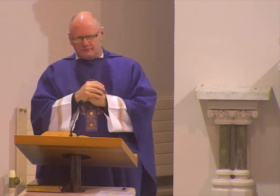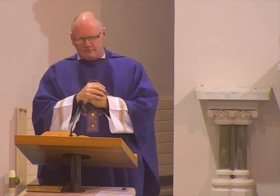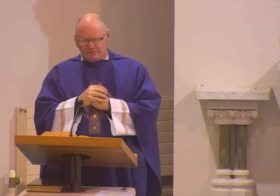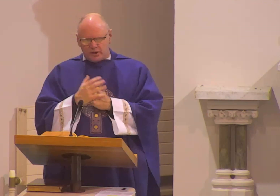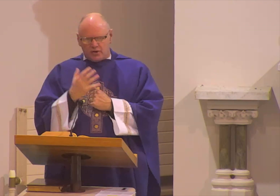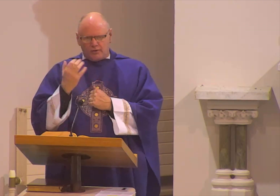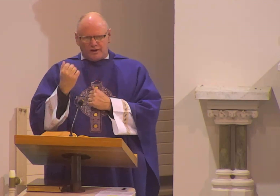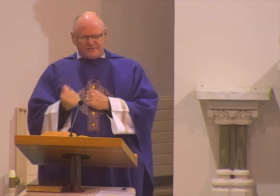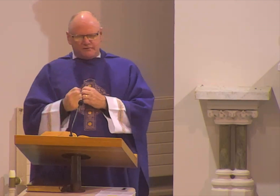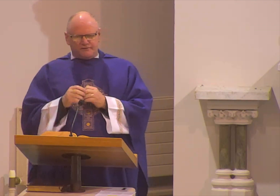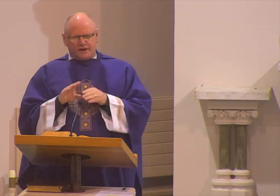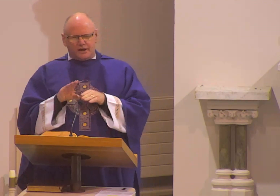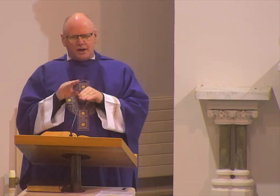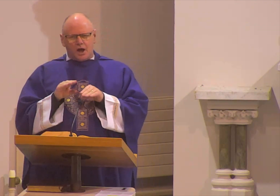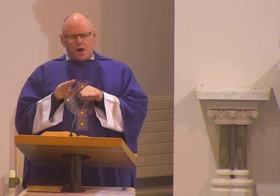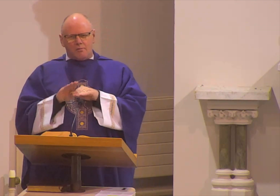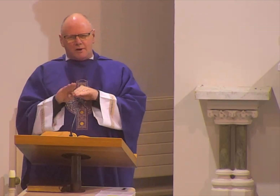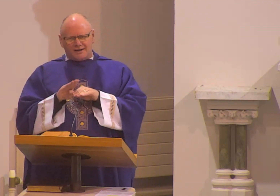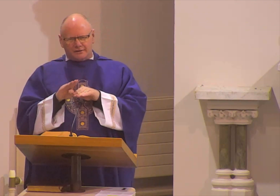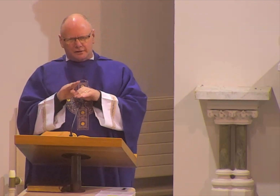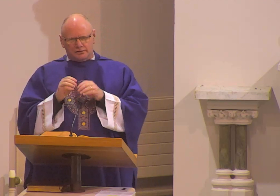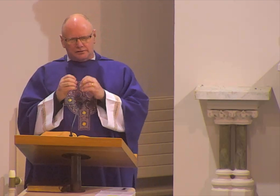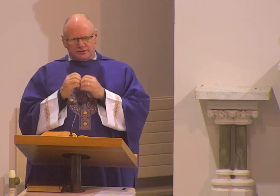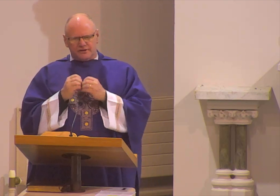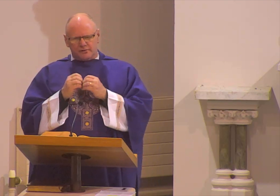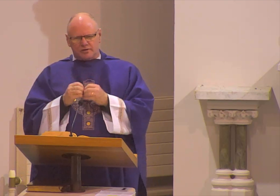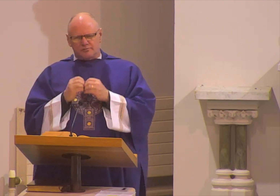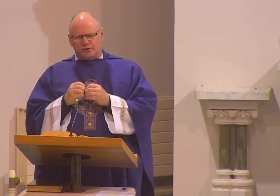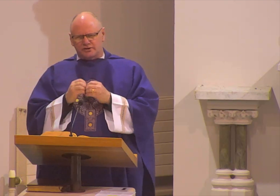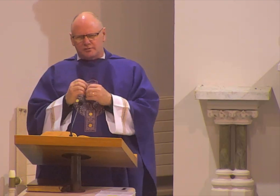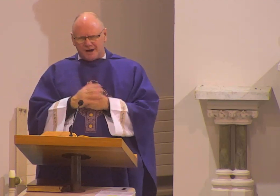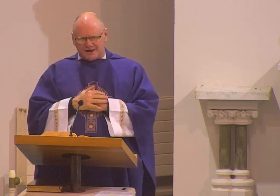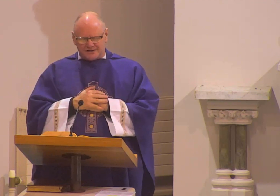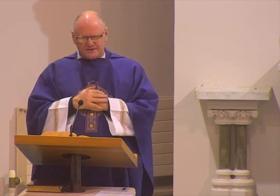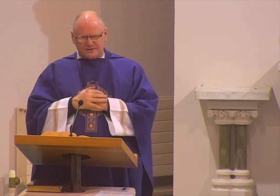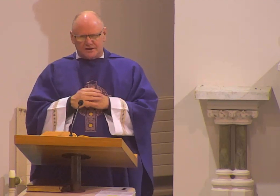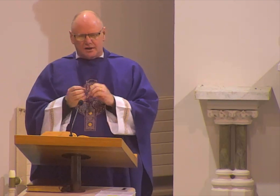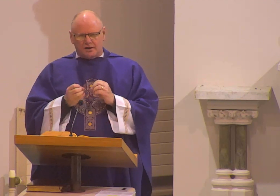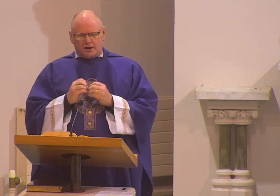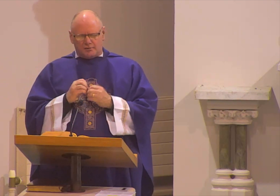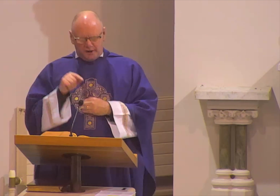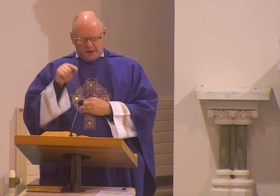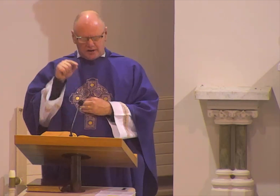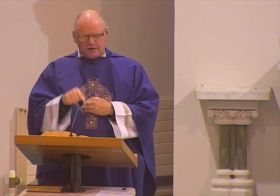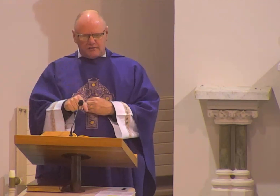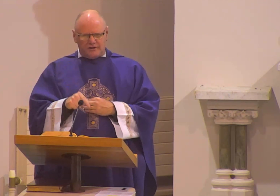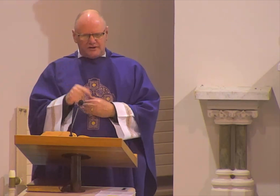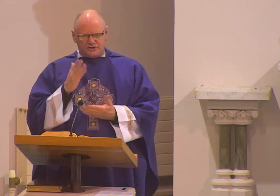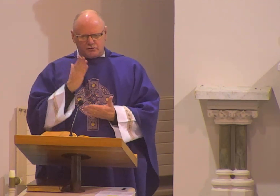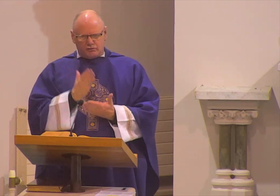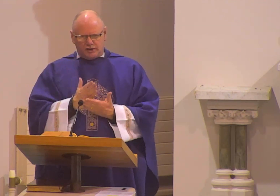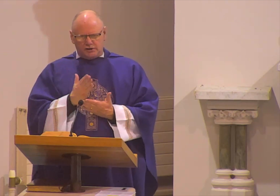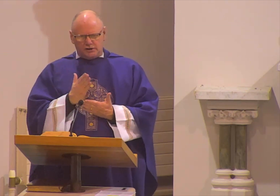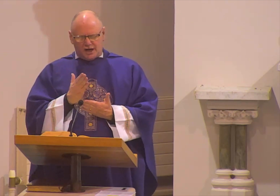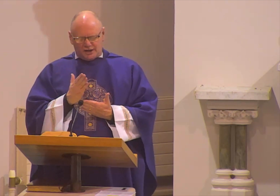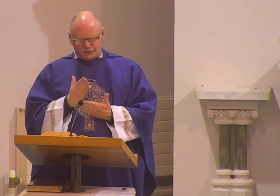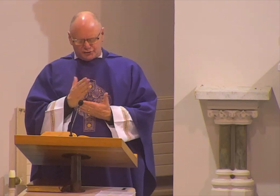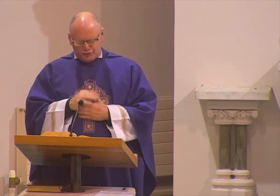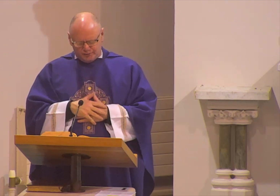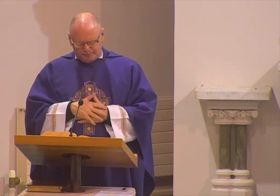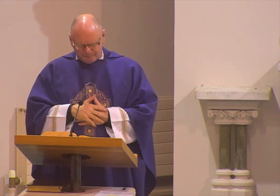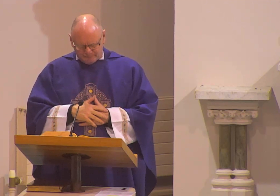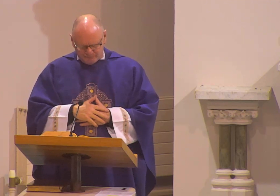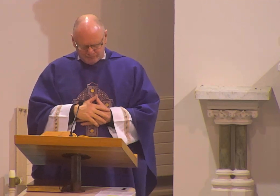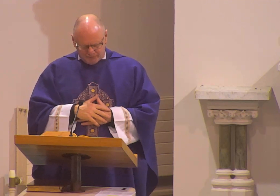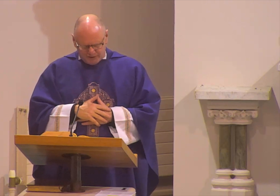evening, we have something practical, something we can put into practice and make this real and true.